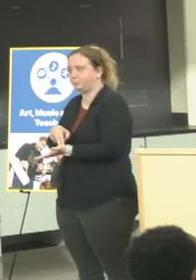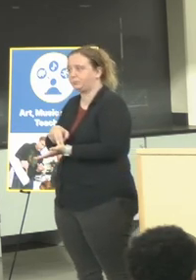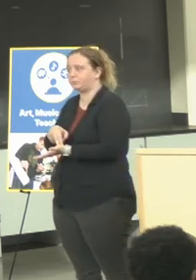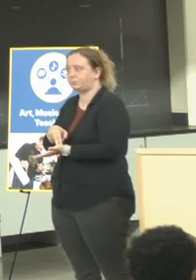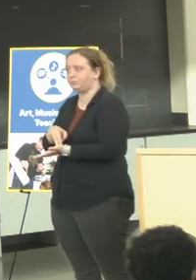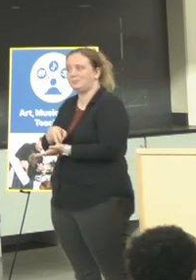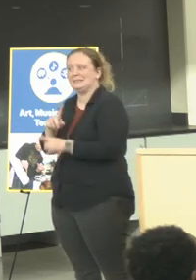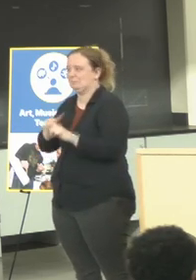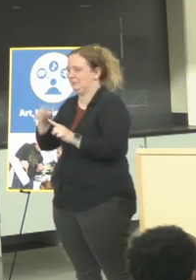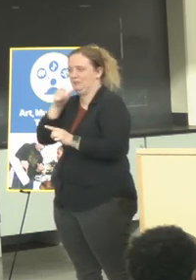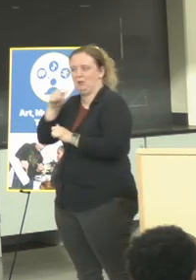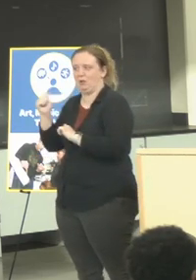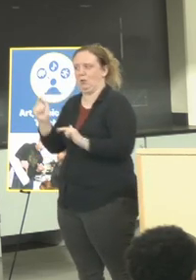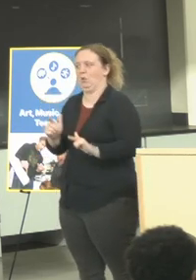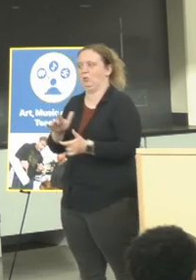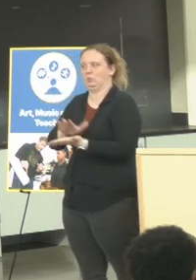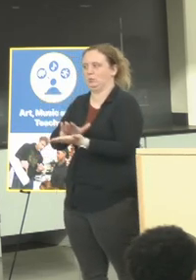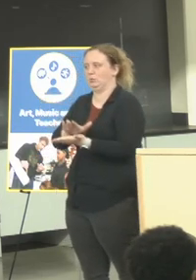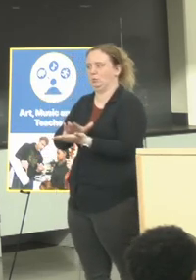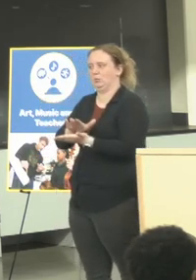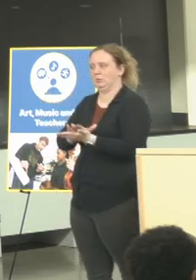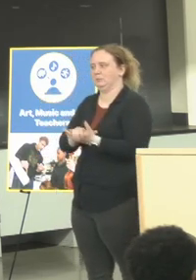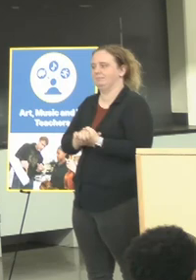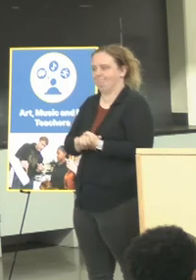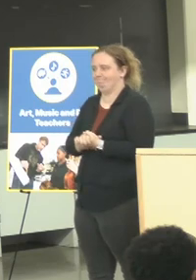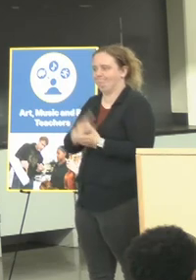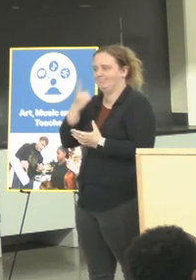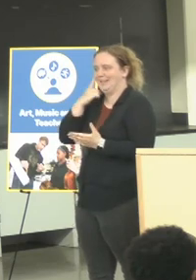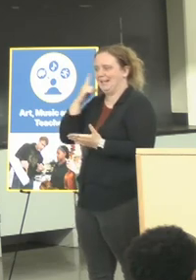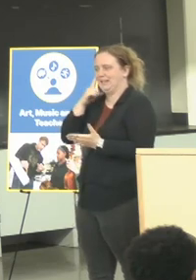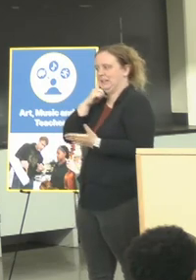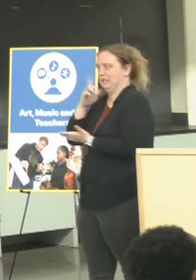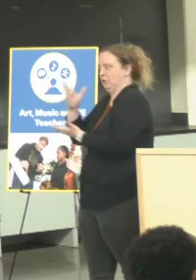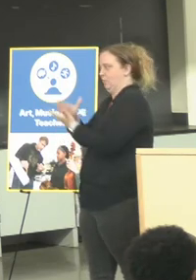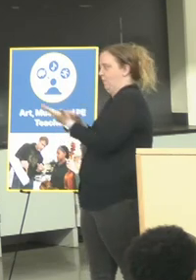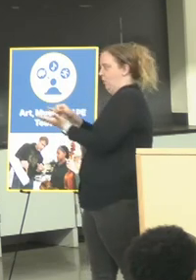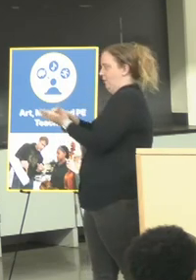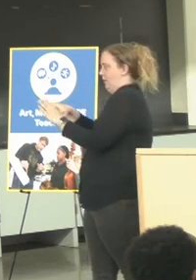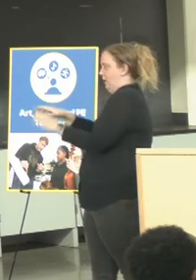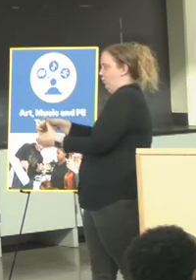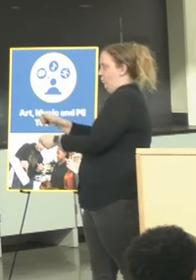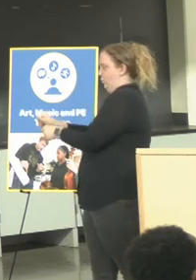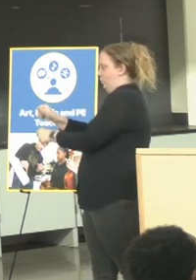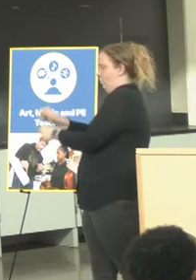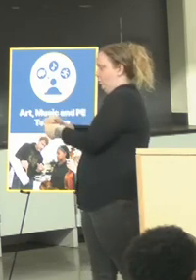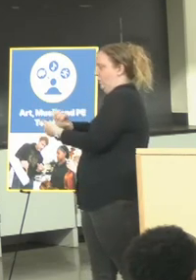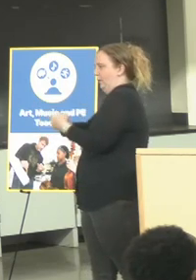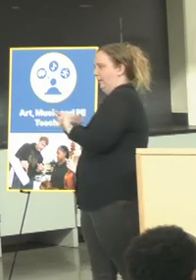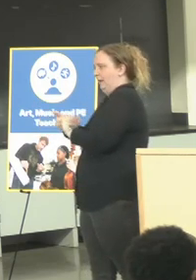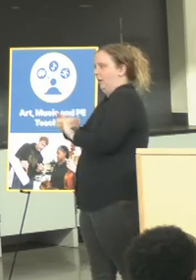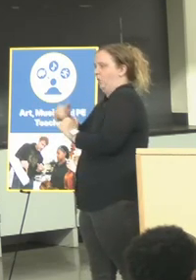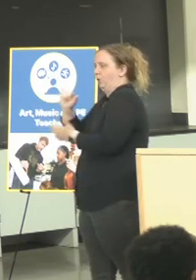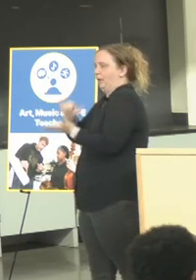but not all schools. And so I think it's a function of that group's work as to how that sort of manifests in the future.